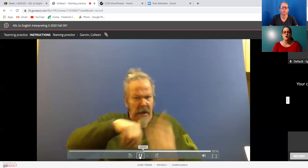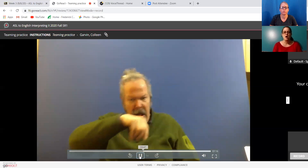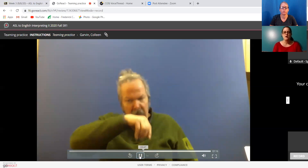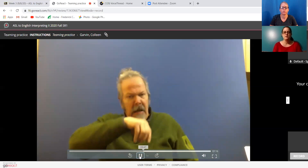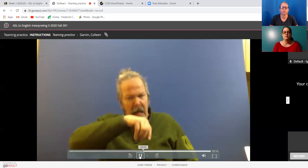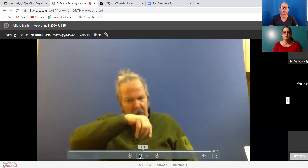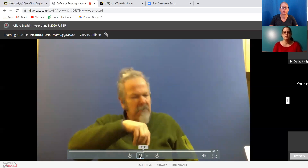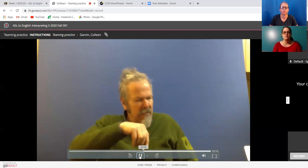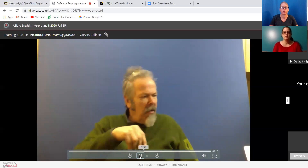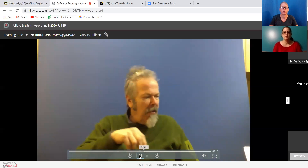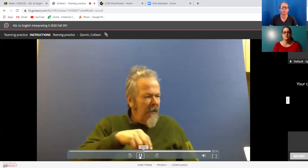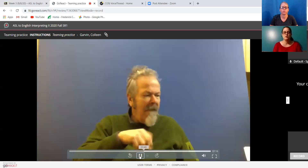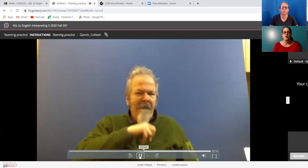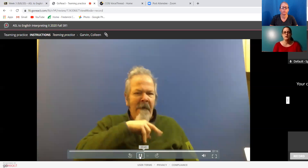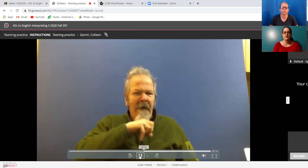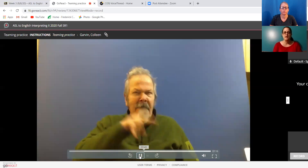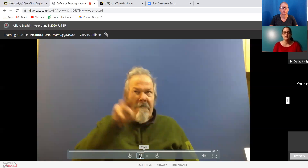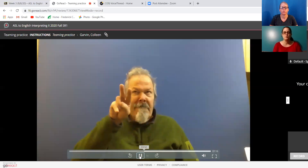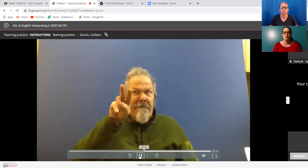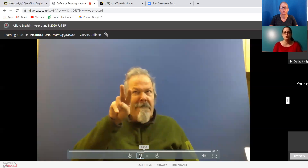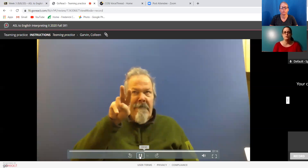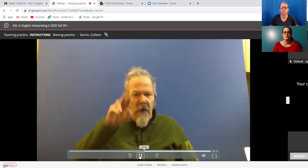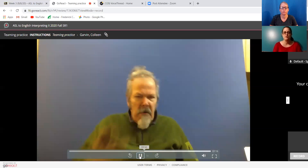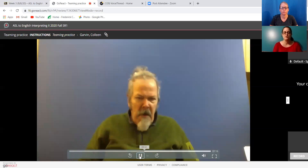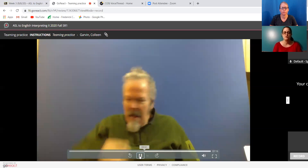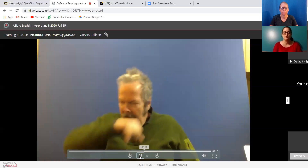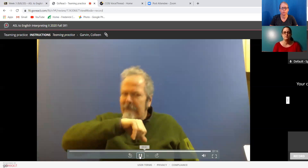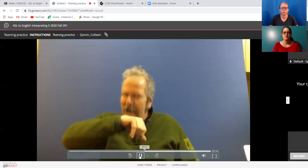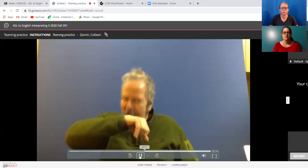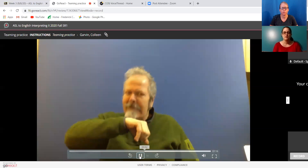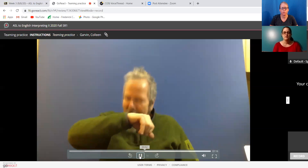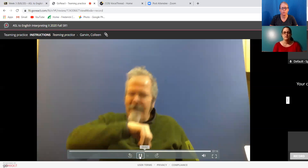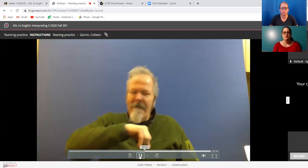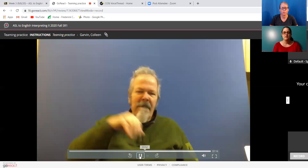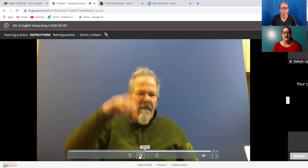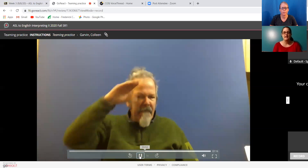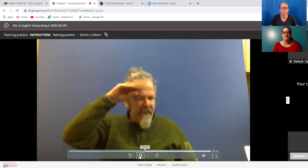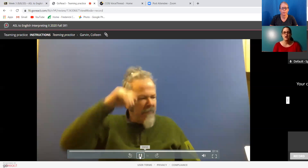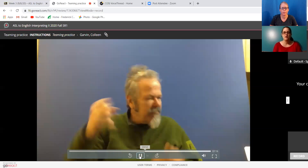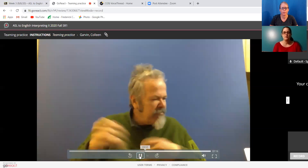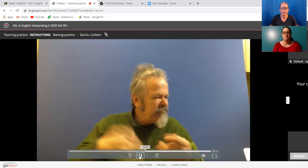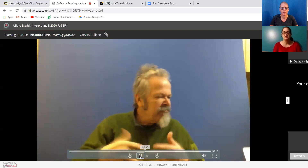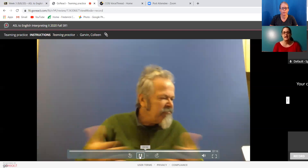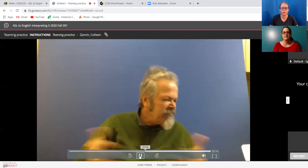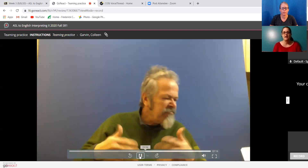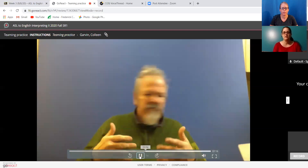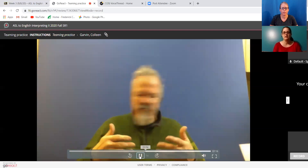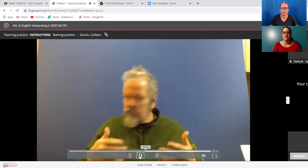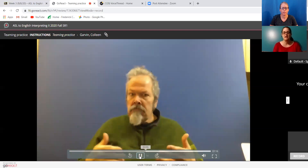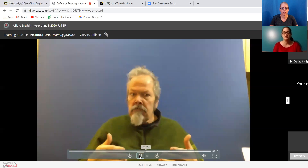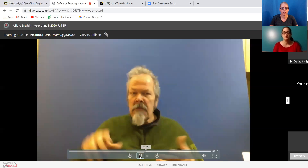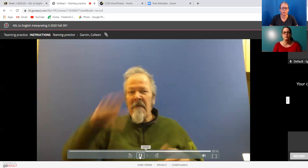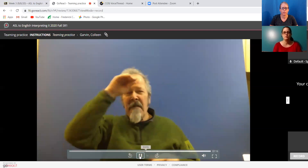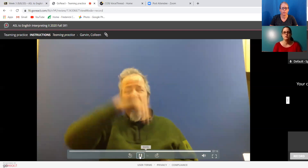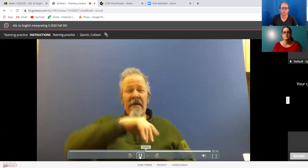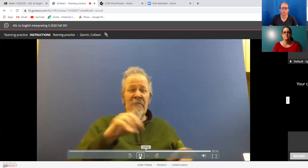The dog started licking his wound after the turtle had let go. He was laying there licking